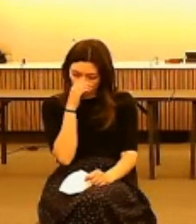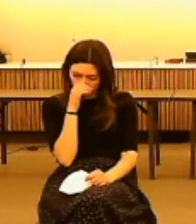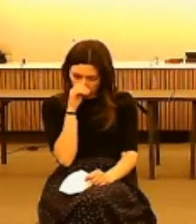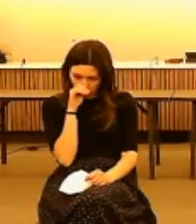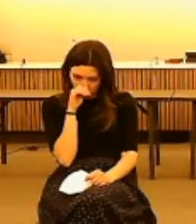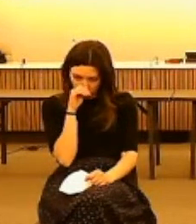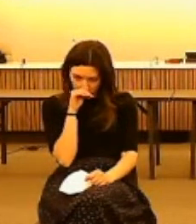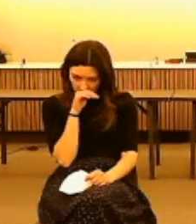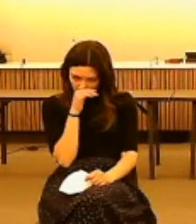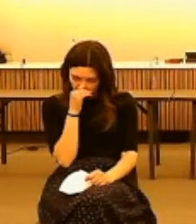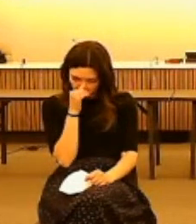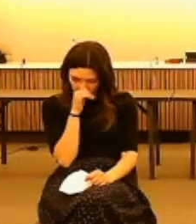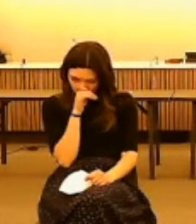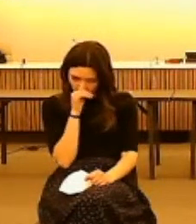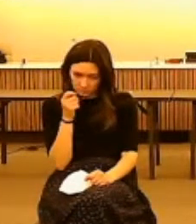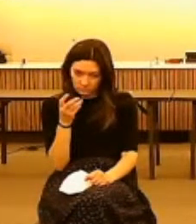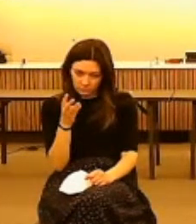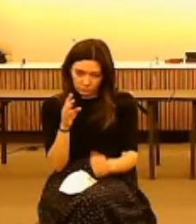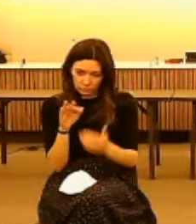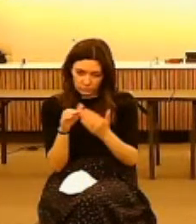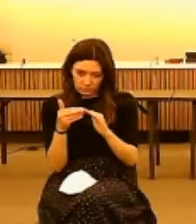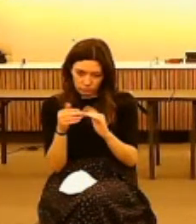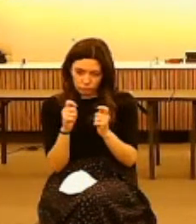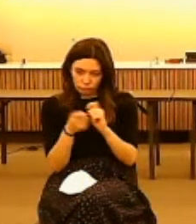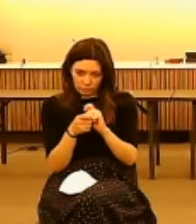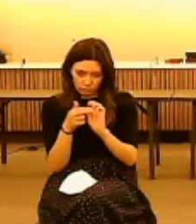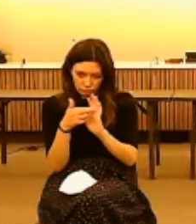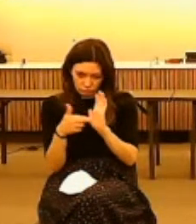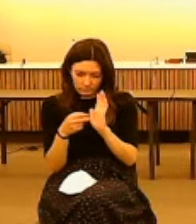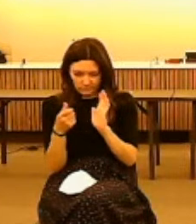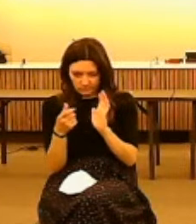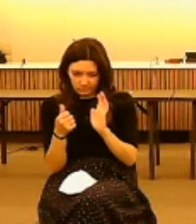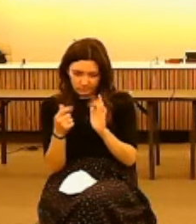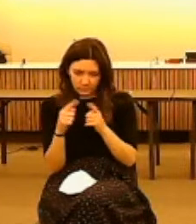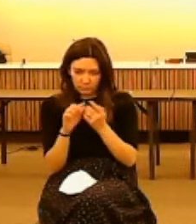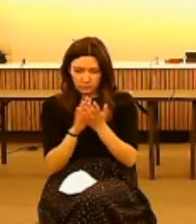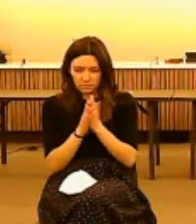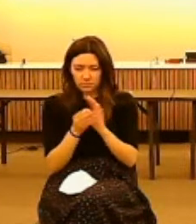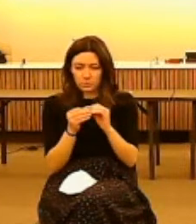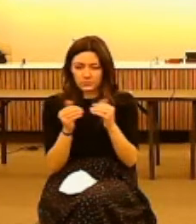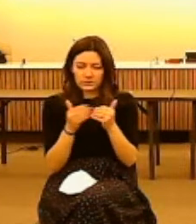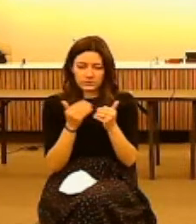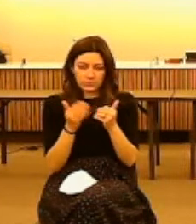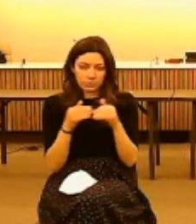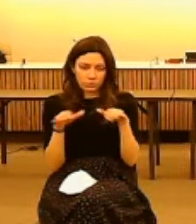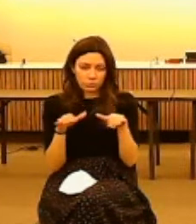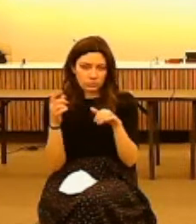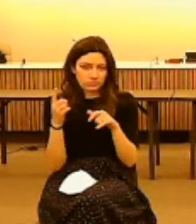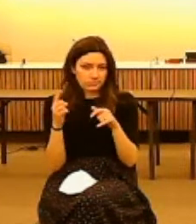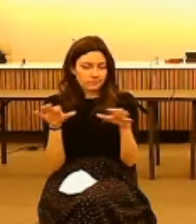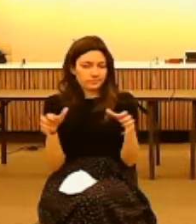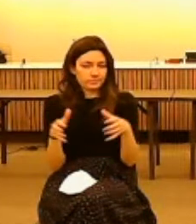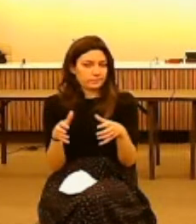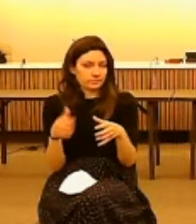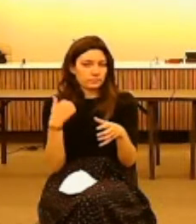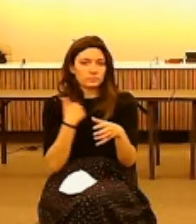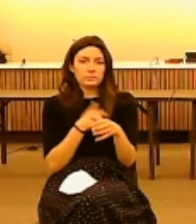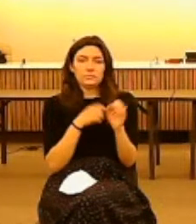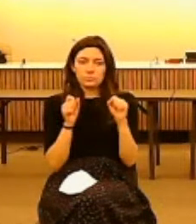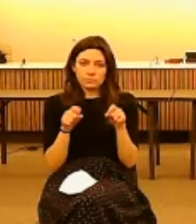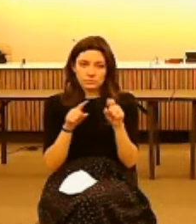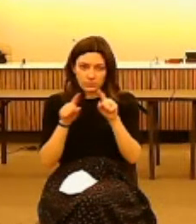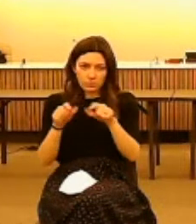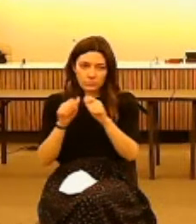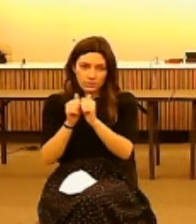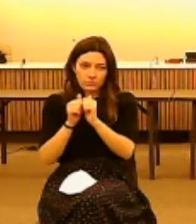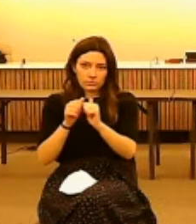there a number of the towns, they changed the rules slightly to make it easier to do these collectives. So we can all go together. It